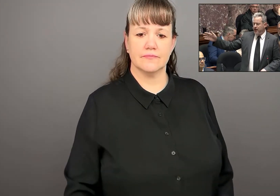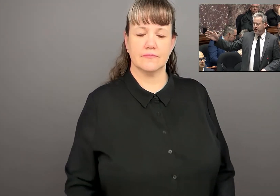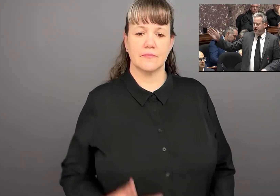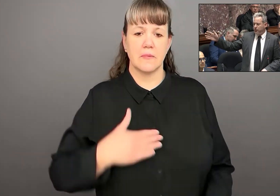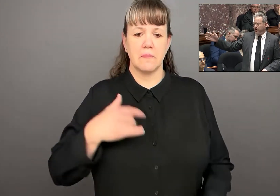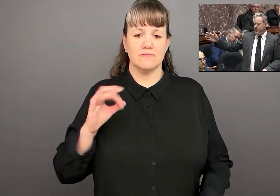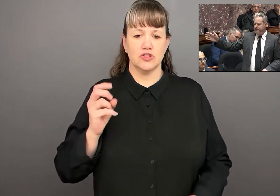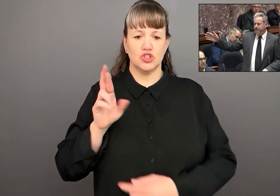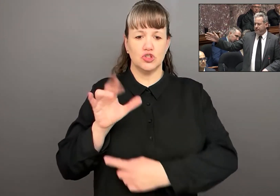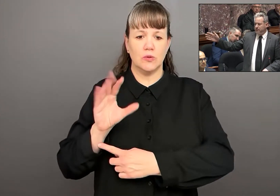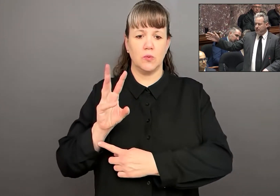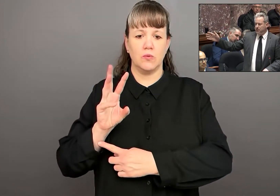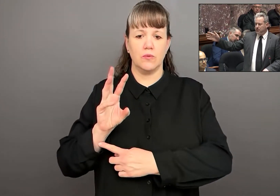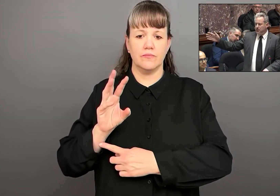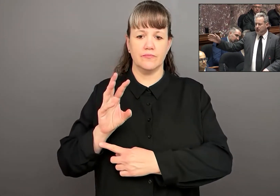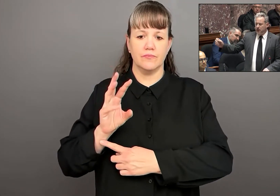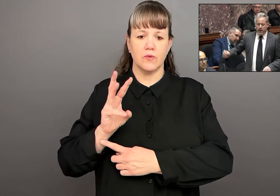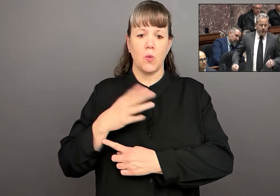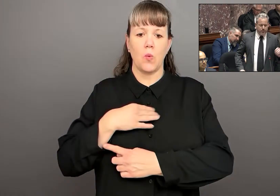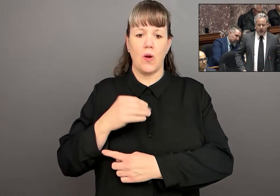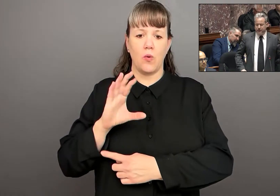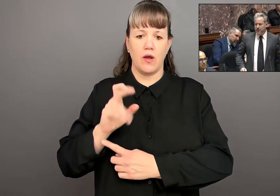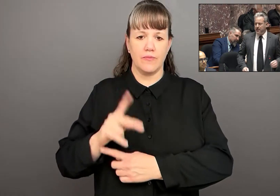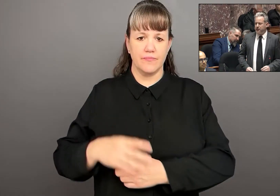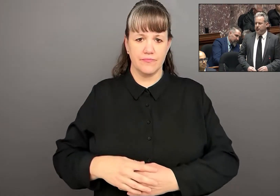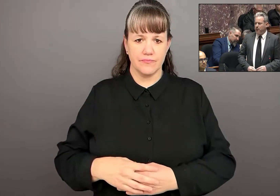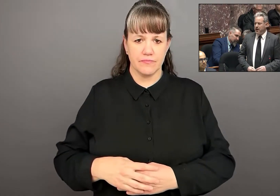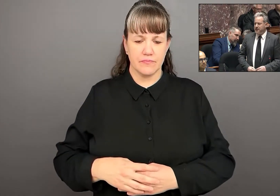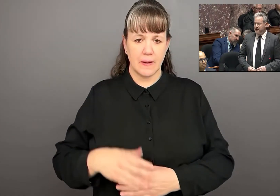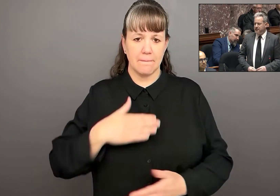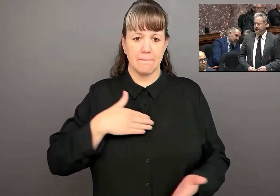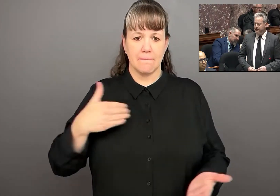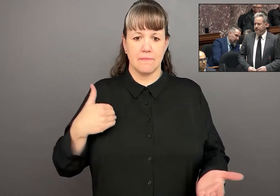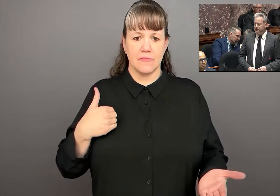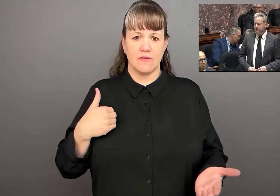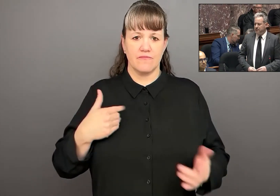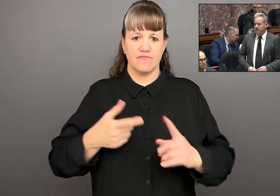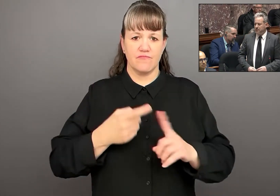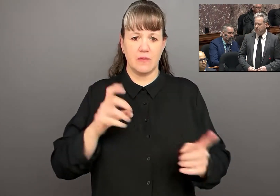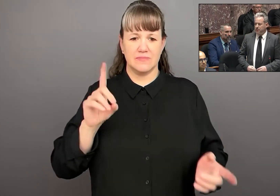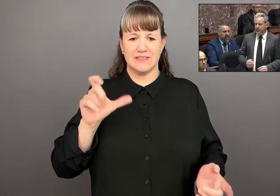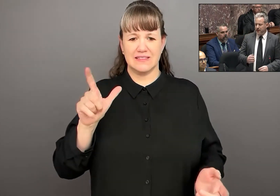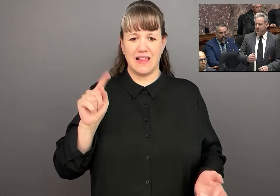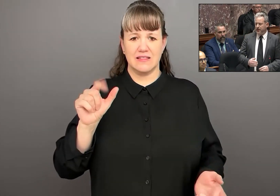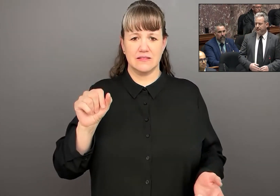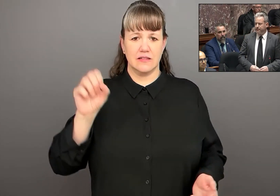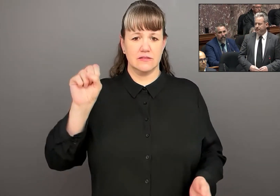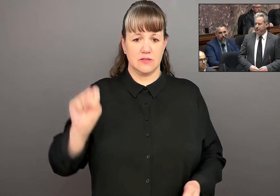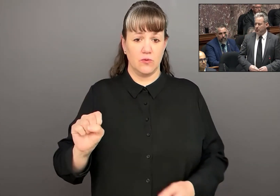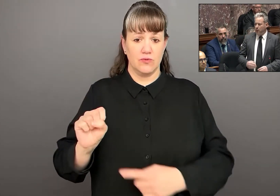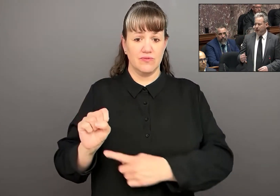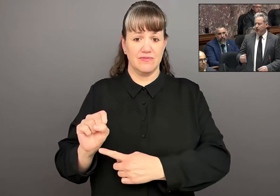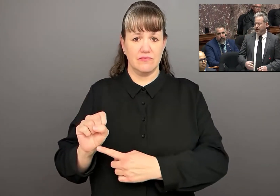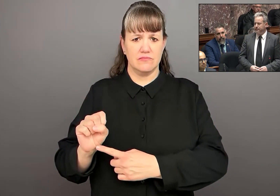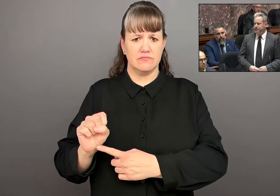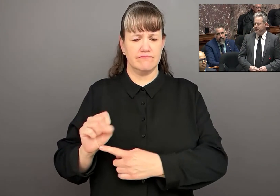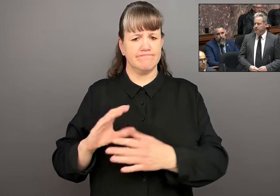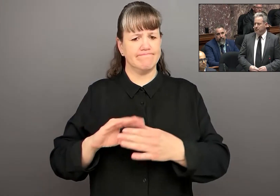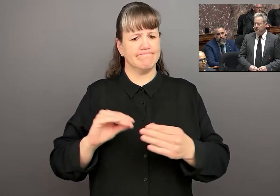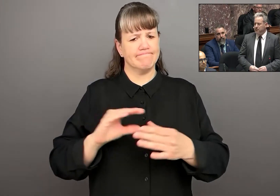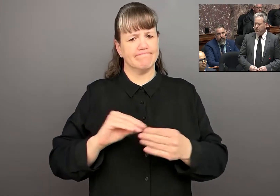pretty sad and tragic story. And the response from the minister was, bring it to me. We'll work